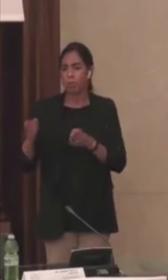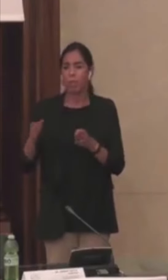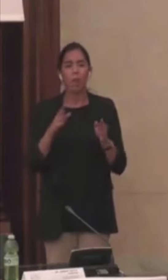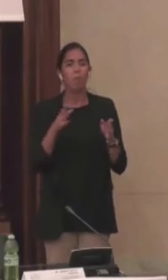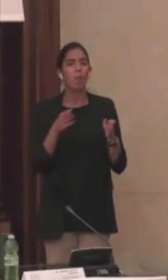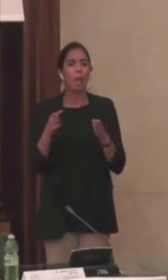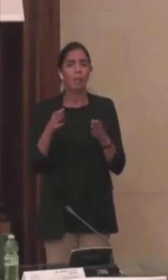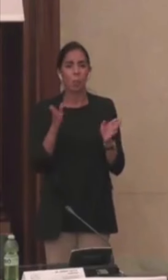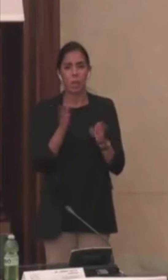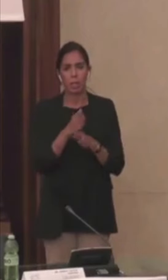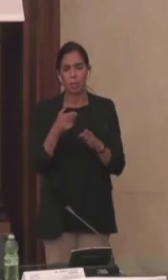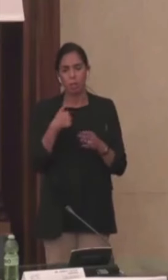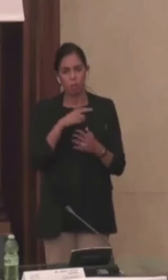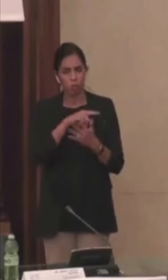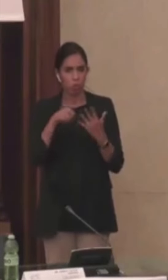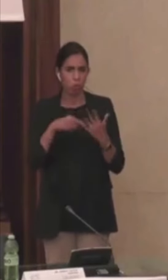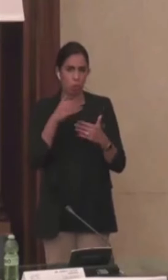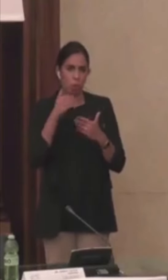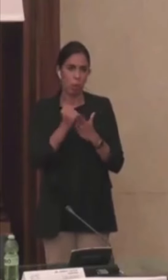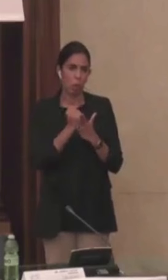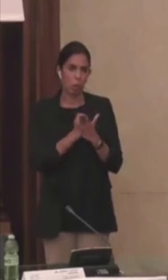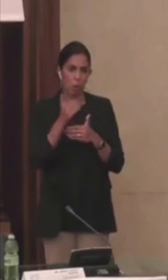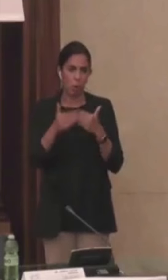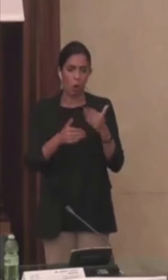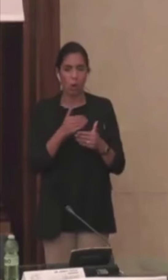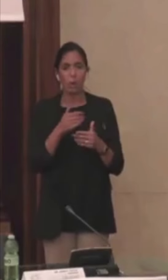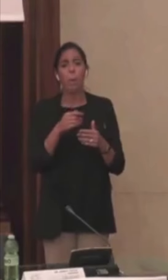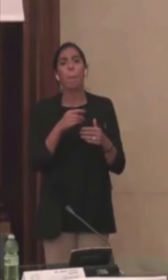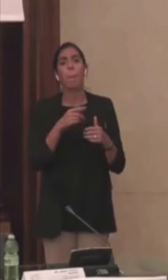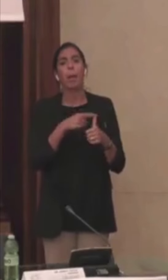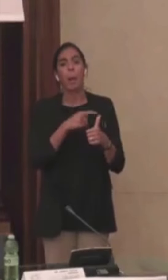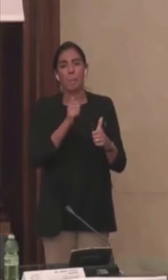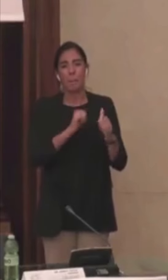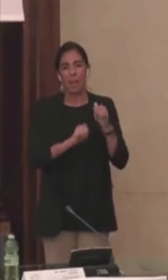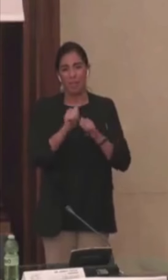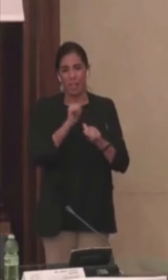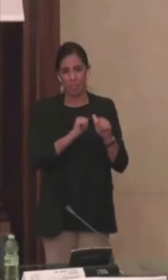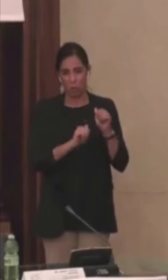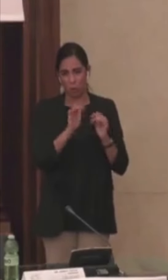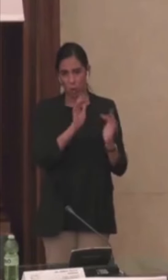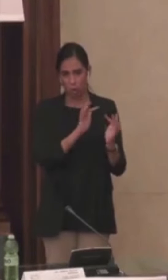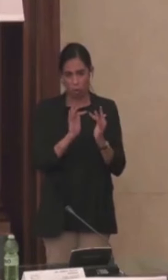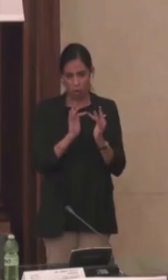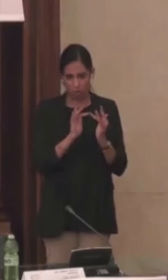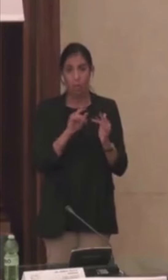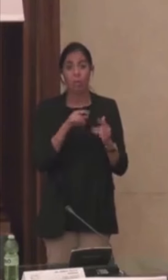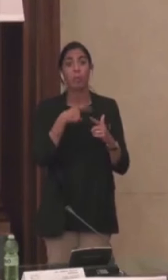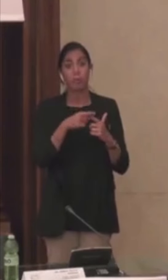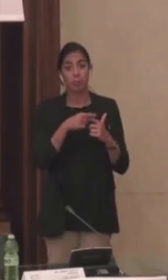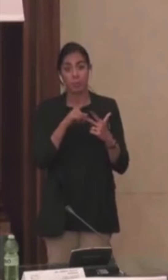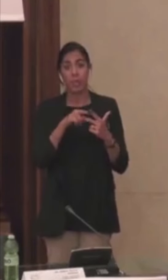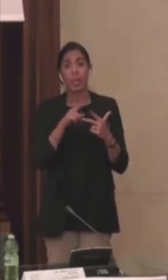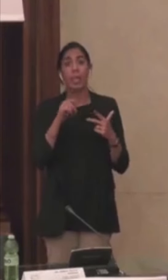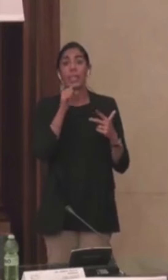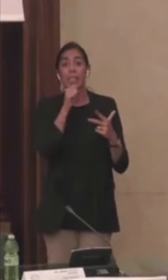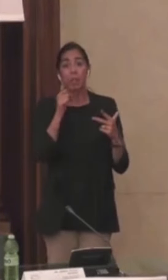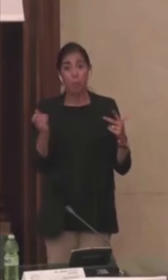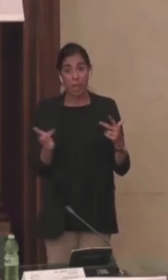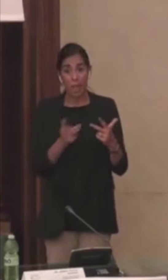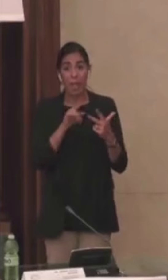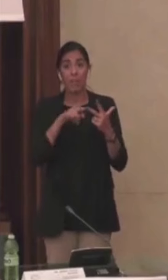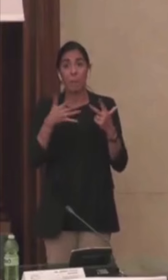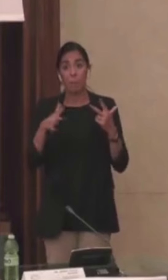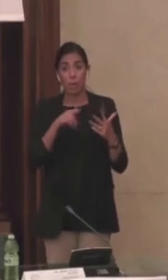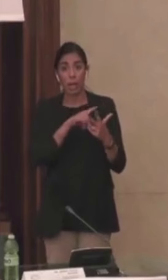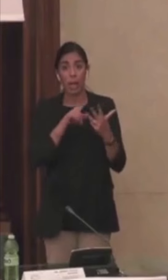5 protocols. Prevention every 5 days. Prevention of the contact with mild